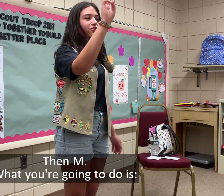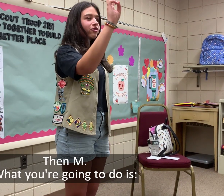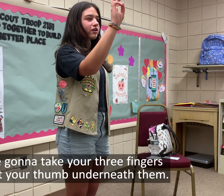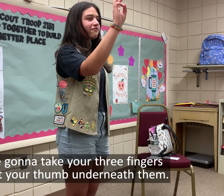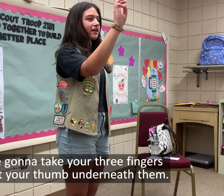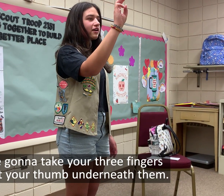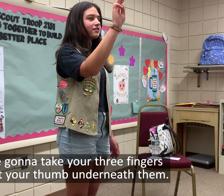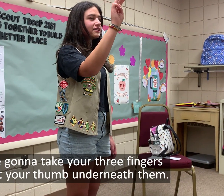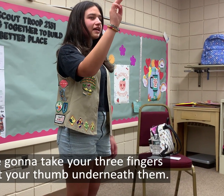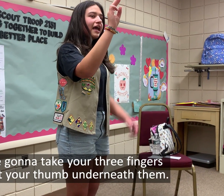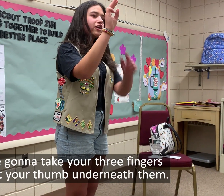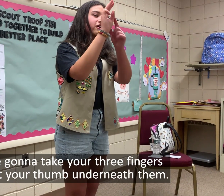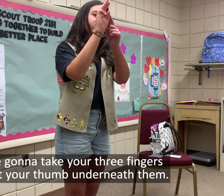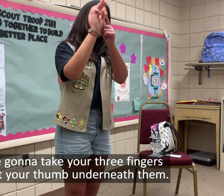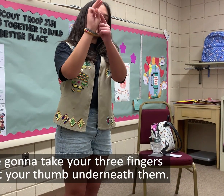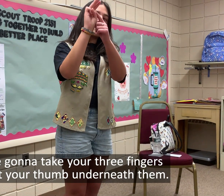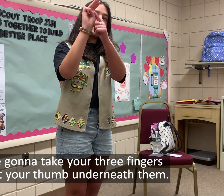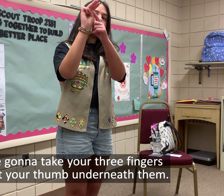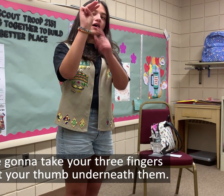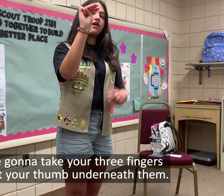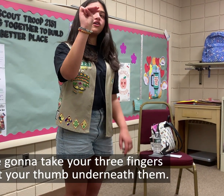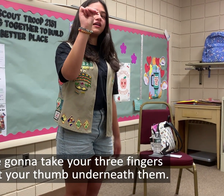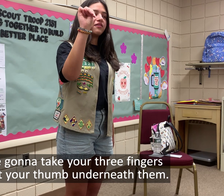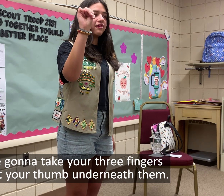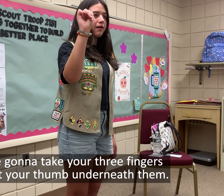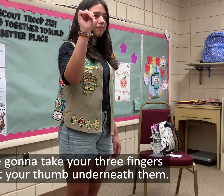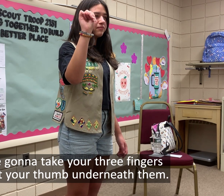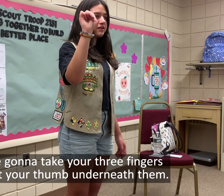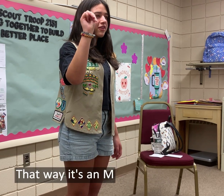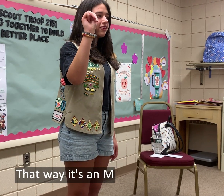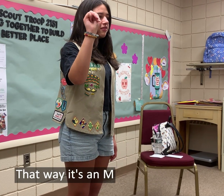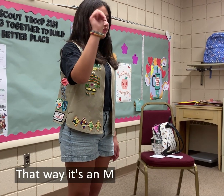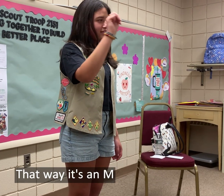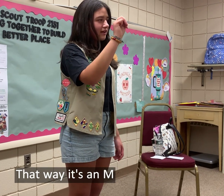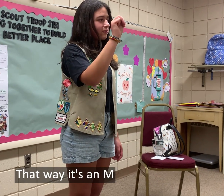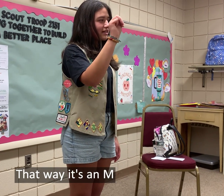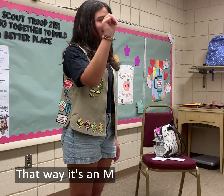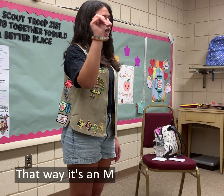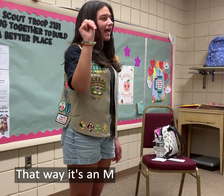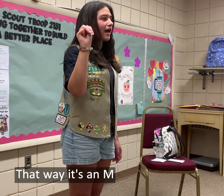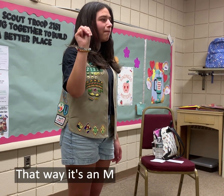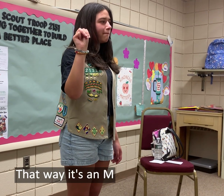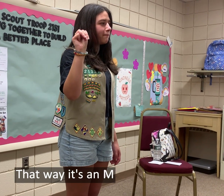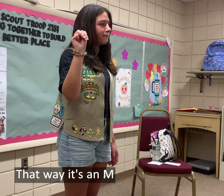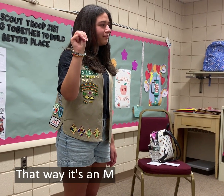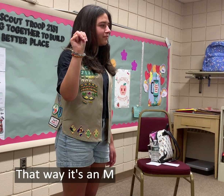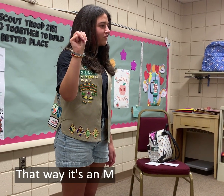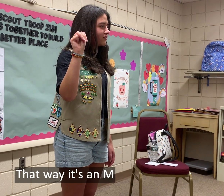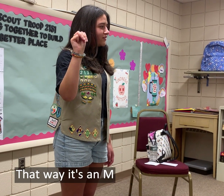3 fingers and you're going to put your thumb underneath them. That way it's an